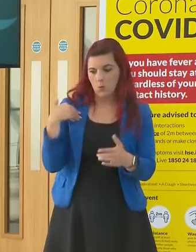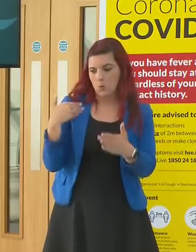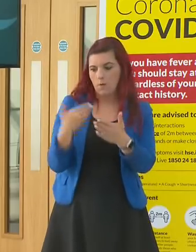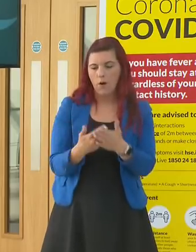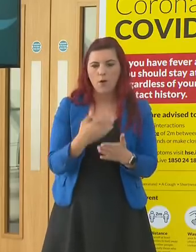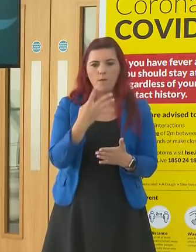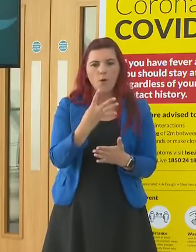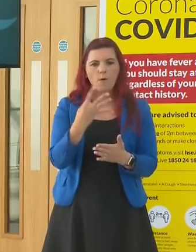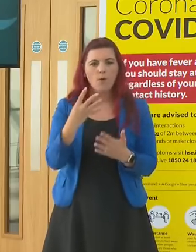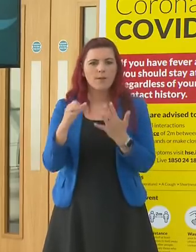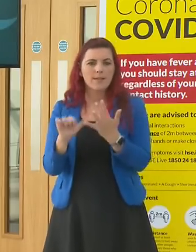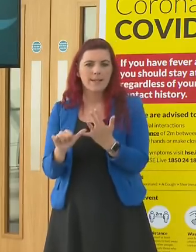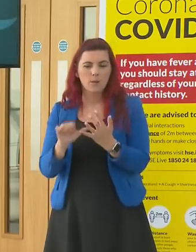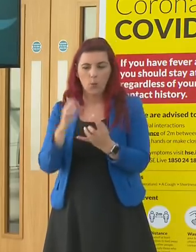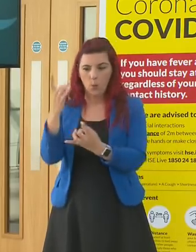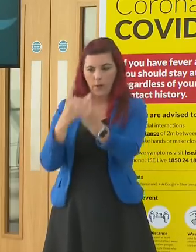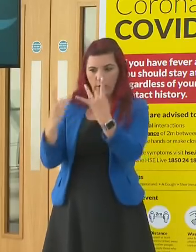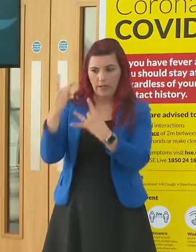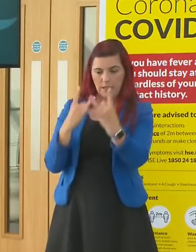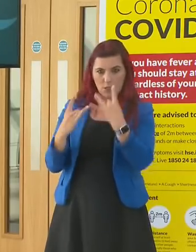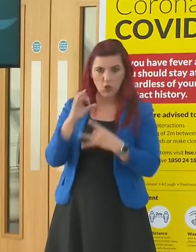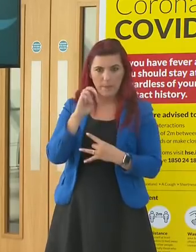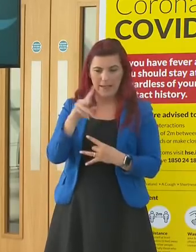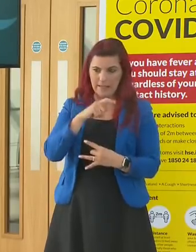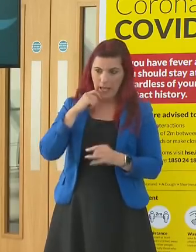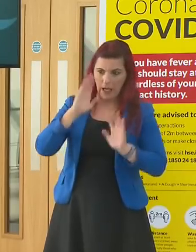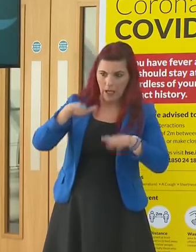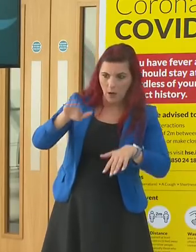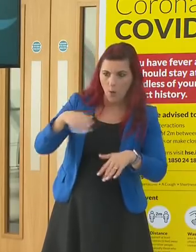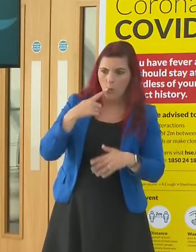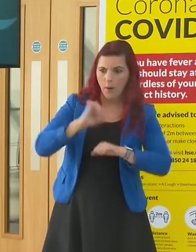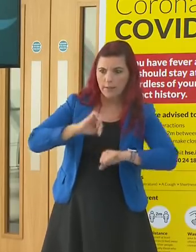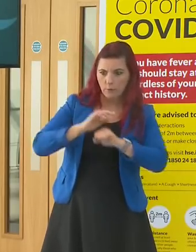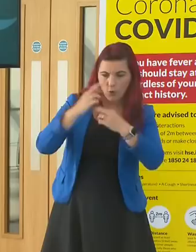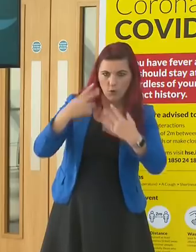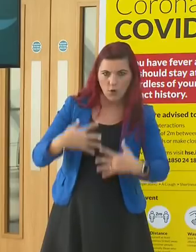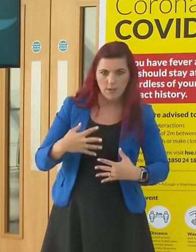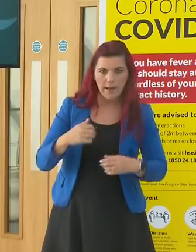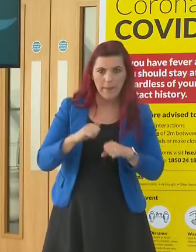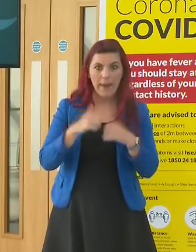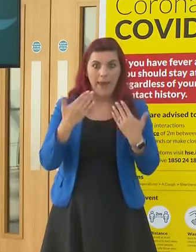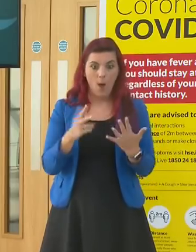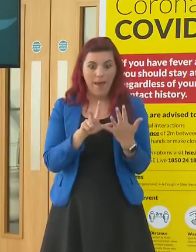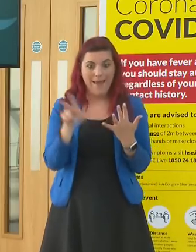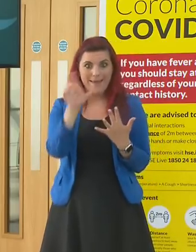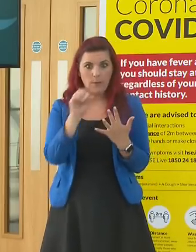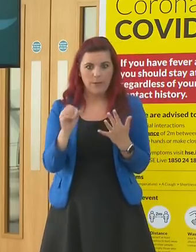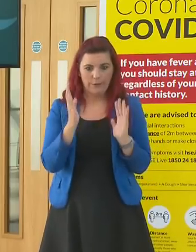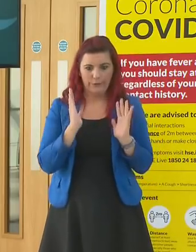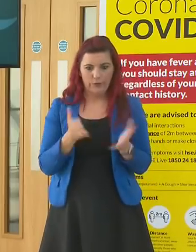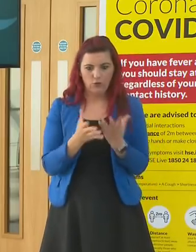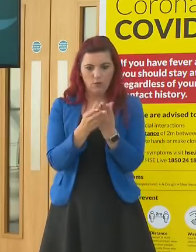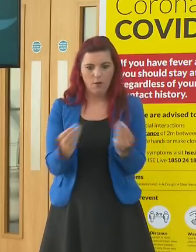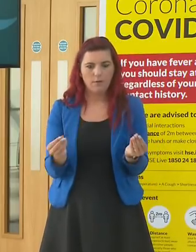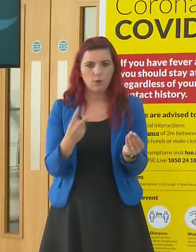446 queries received from the 14th of May to the 25th of May, and 80% of these have been resolved in 24